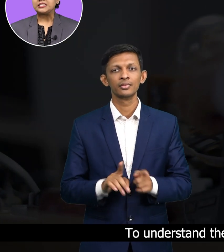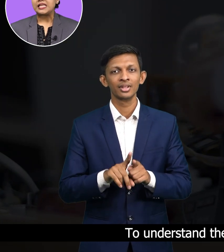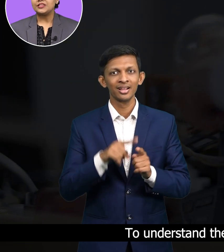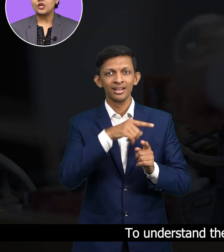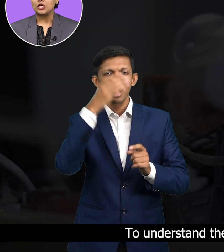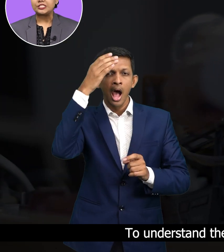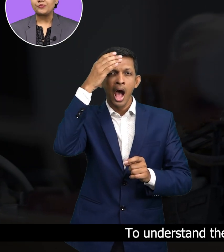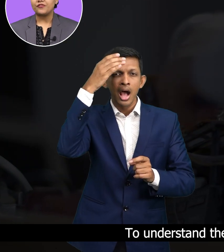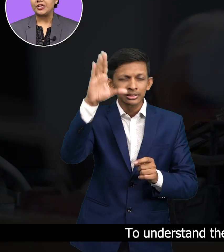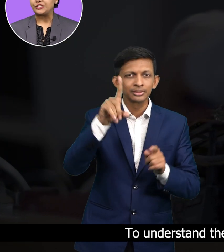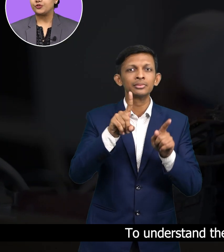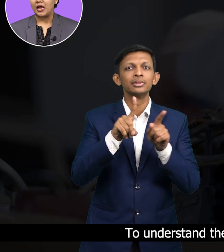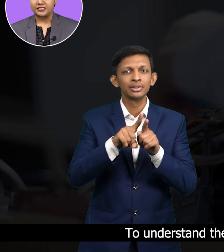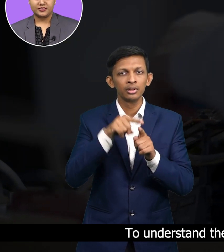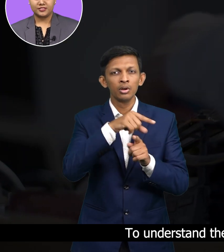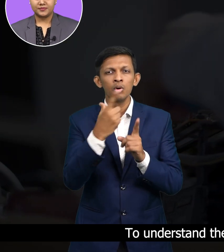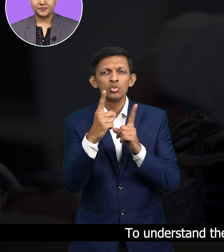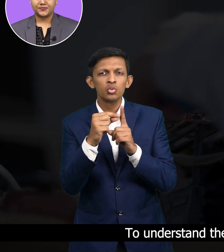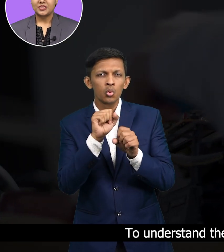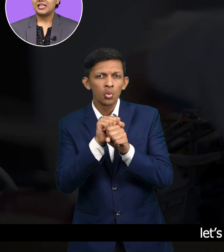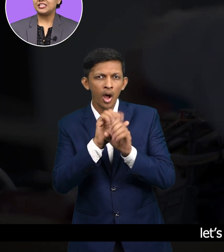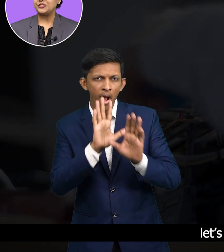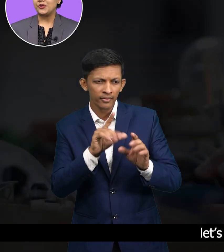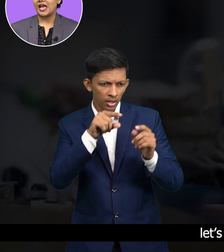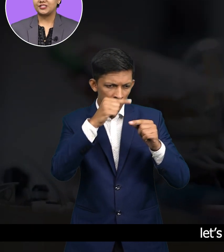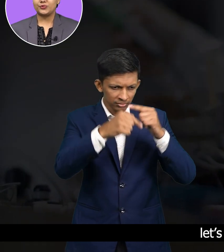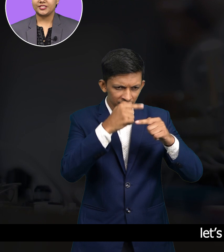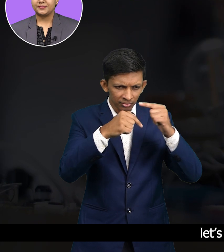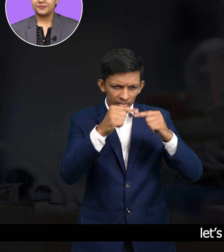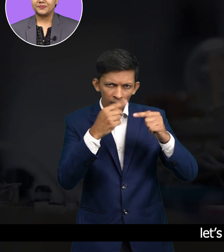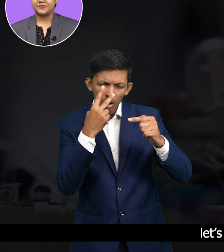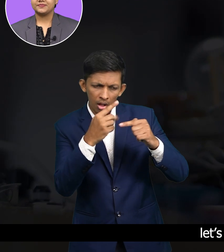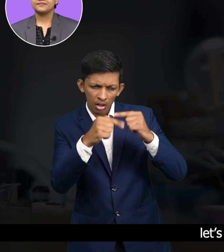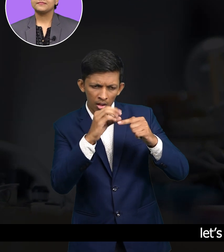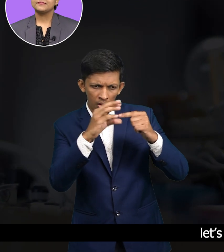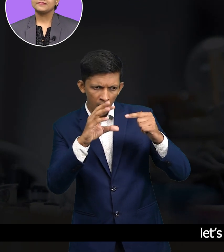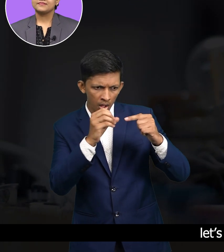To understand the concept of electromagnets, let's do an activity.